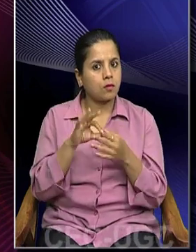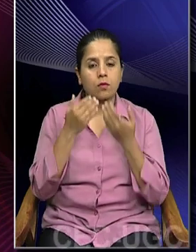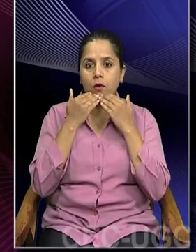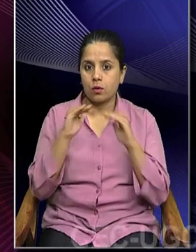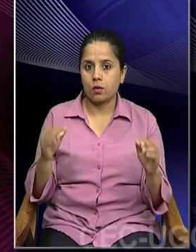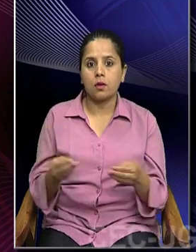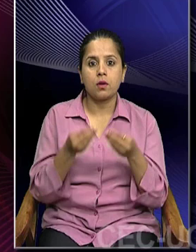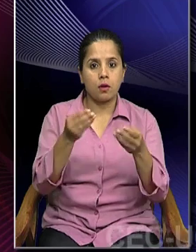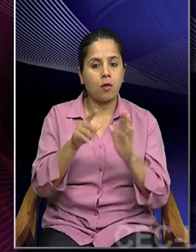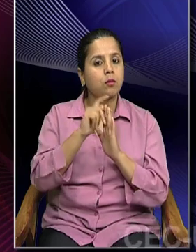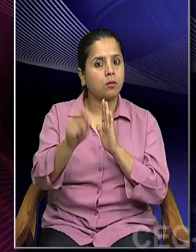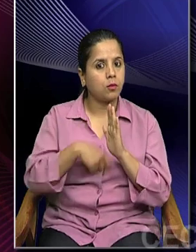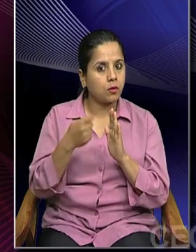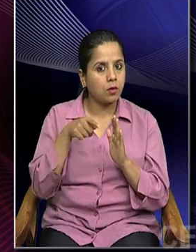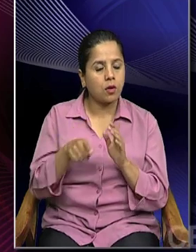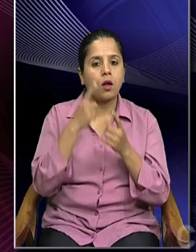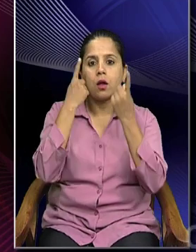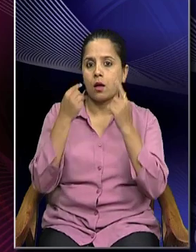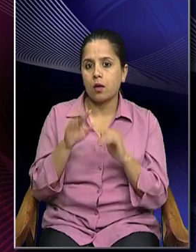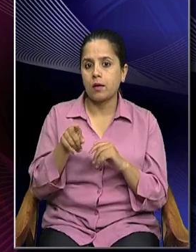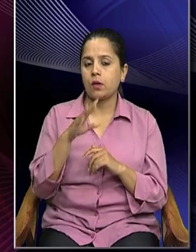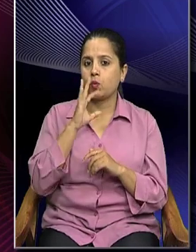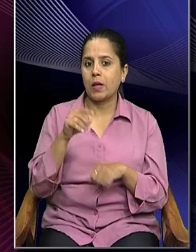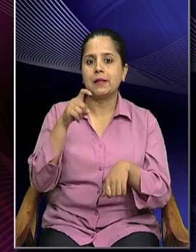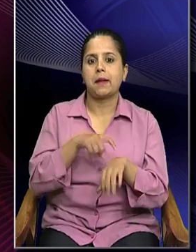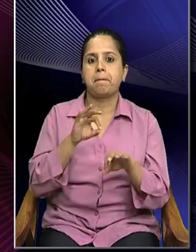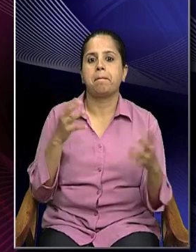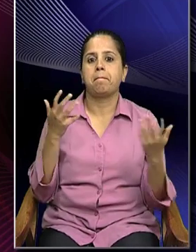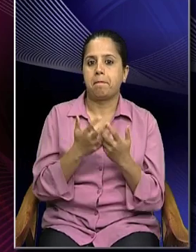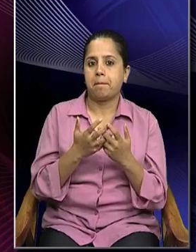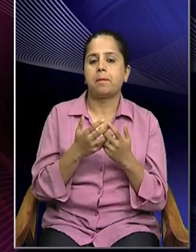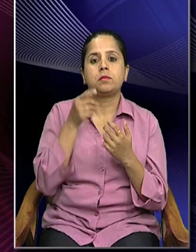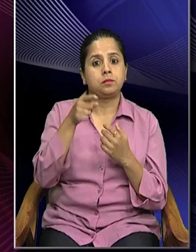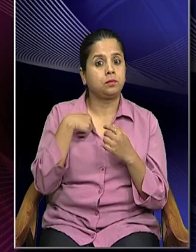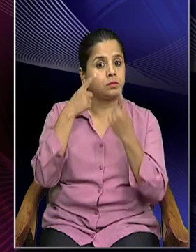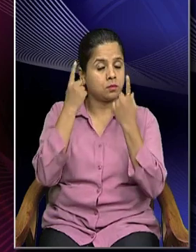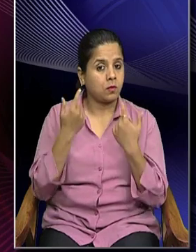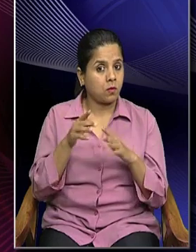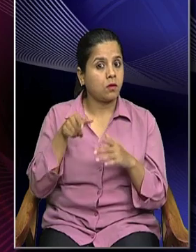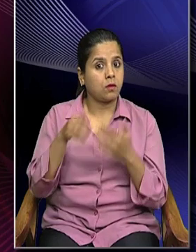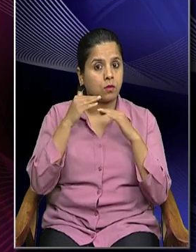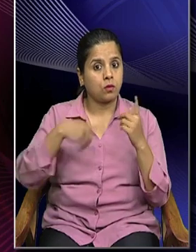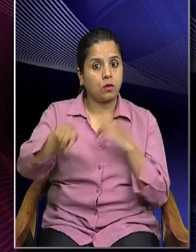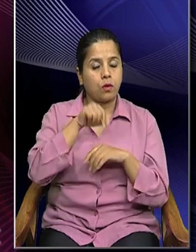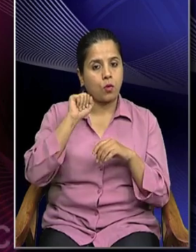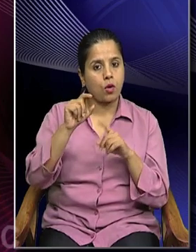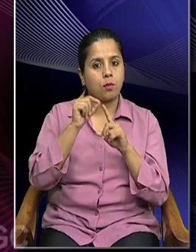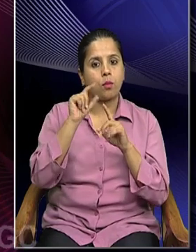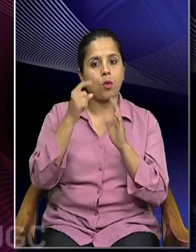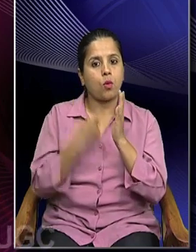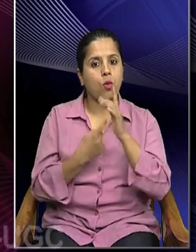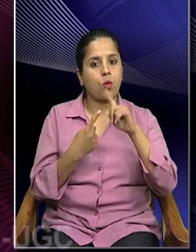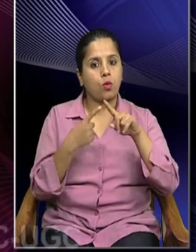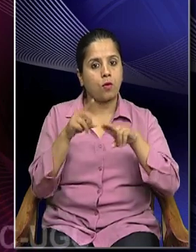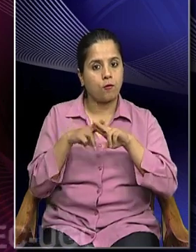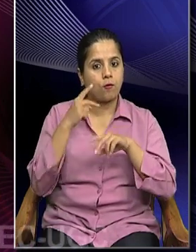are given a project and they are assessed on the real-time basis. We also assess them on the basis of portfolio assessment,